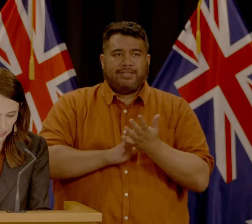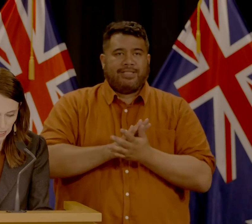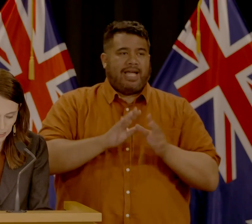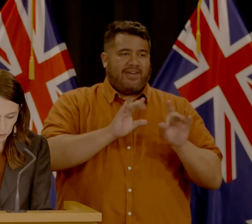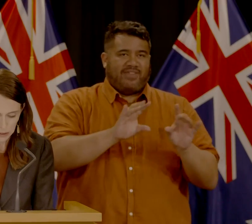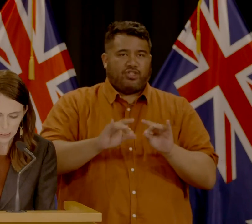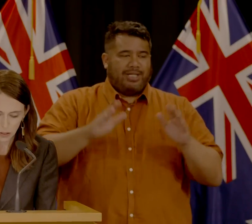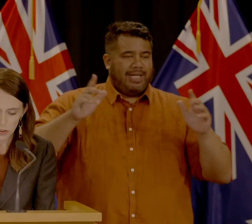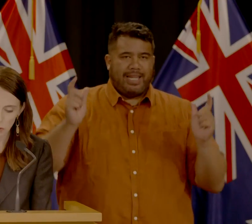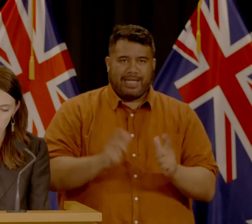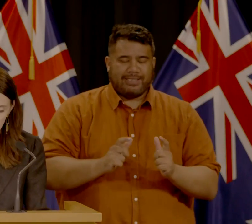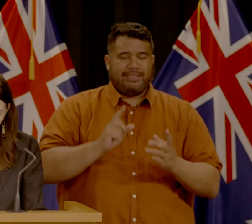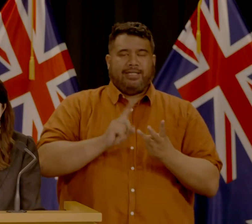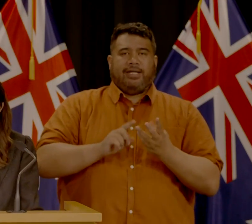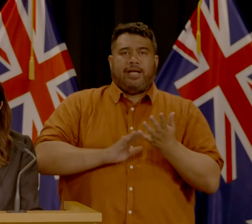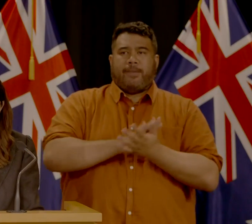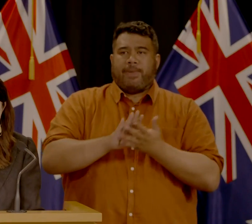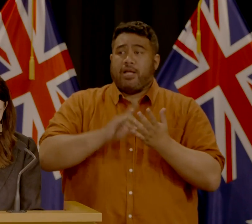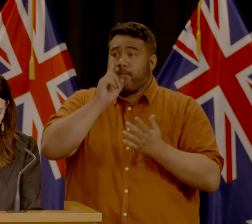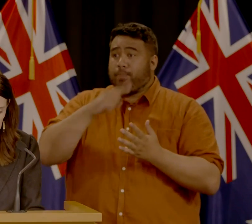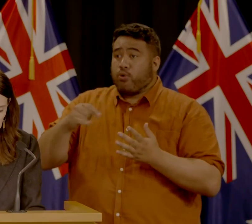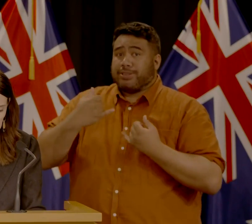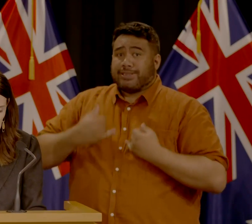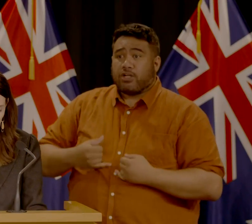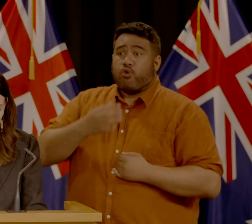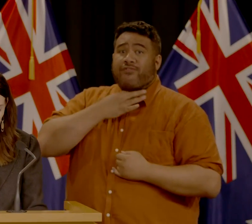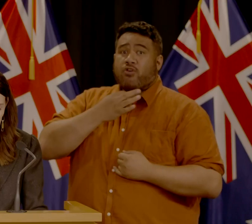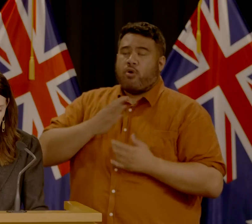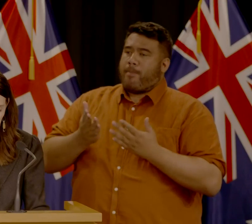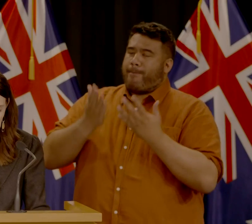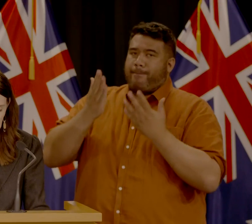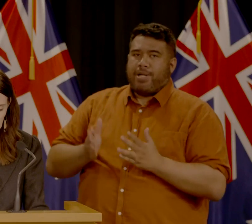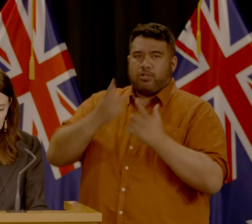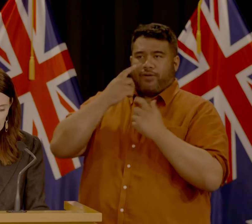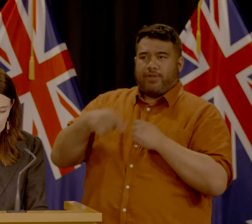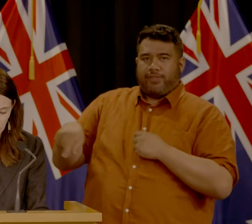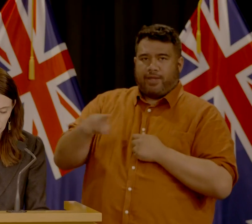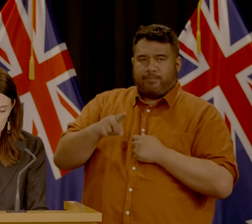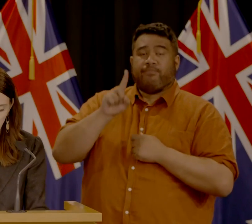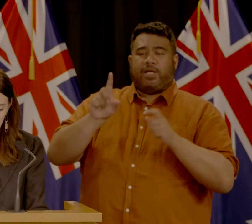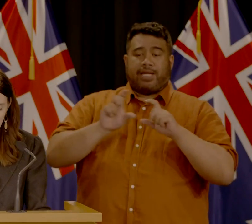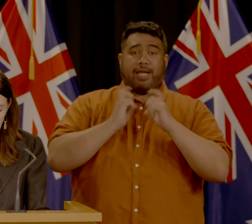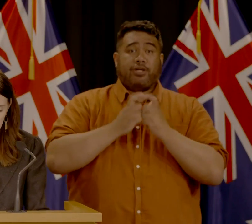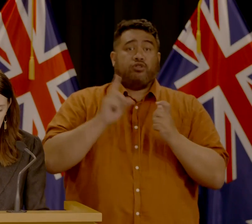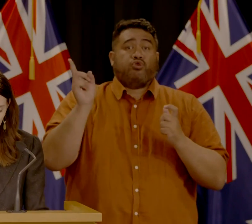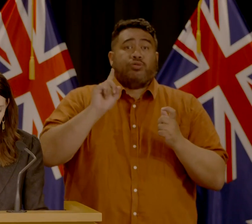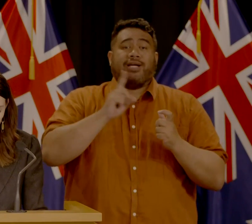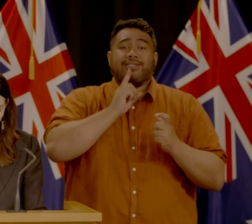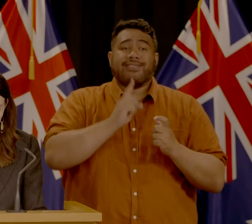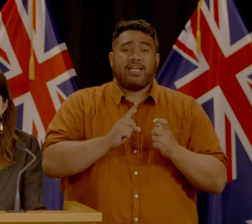infected, and to protect those who are more vulnerable to severe illness, today Cabinet agreed that gatherings of